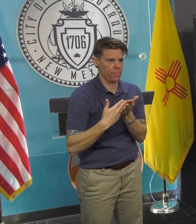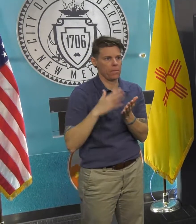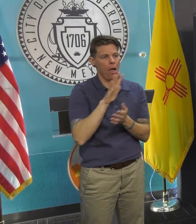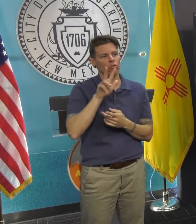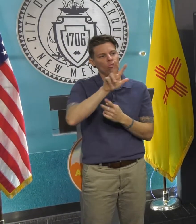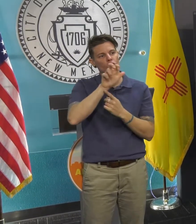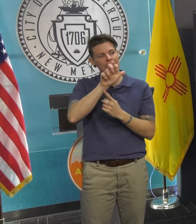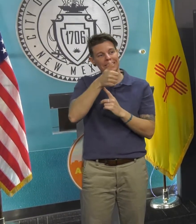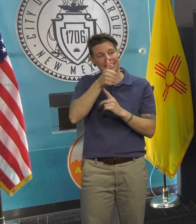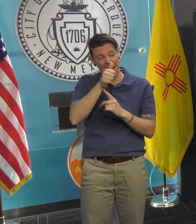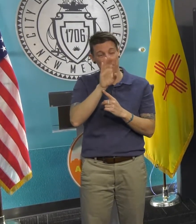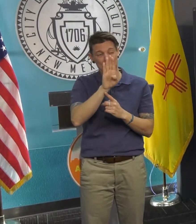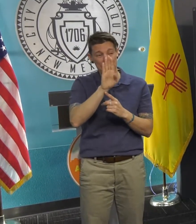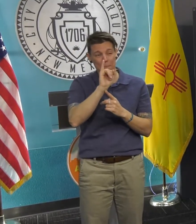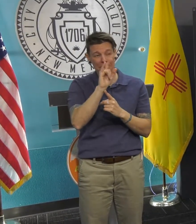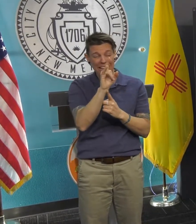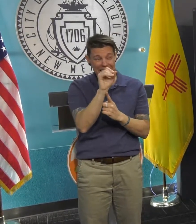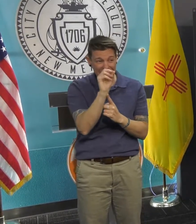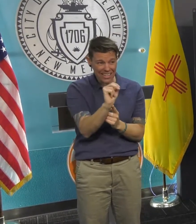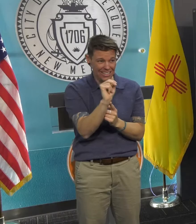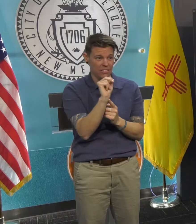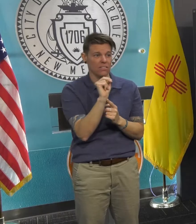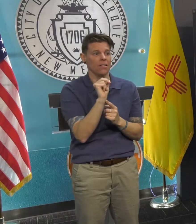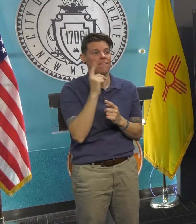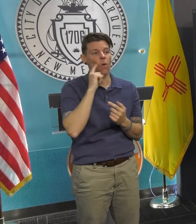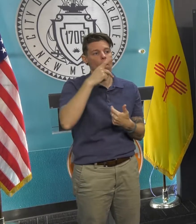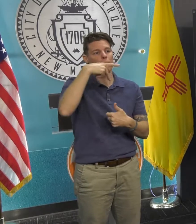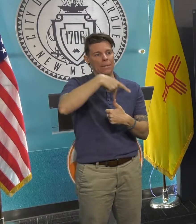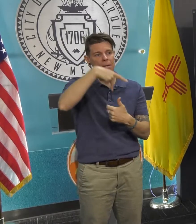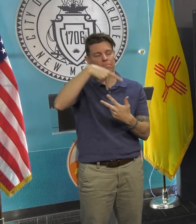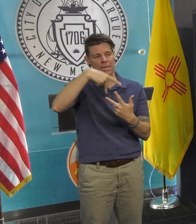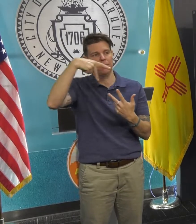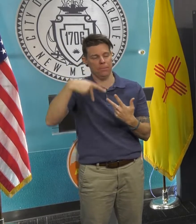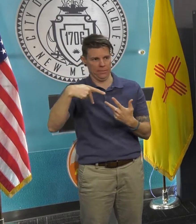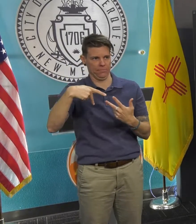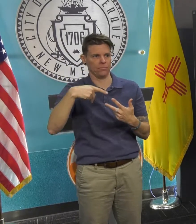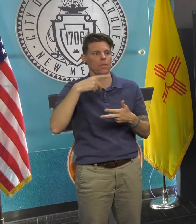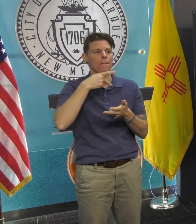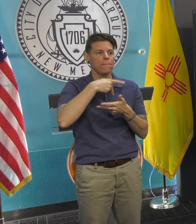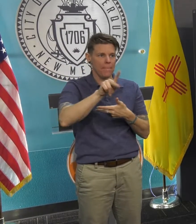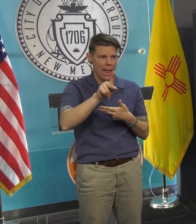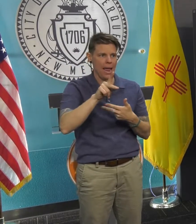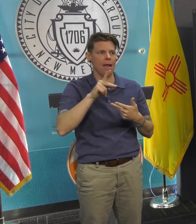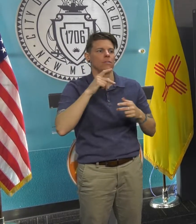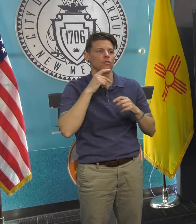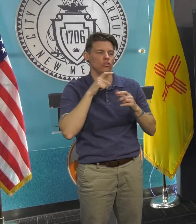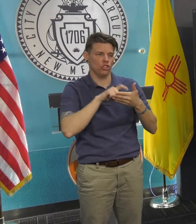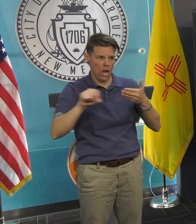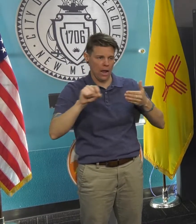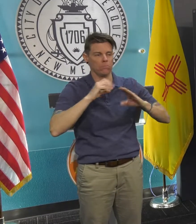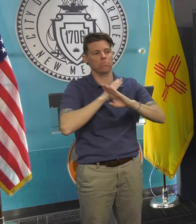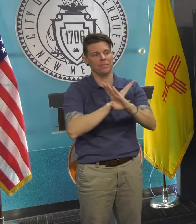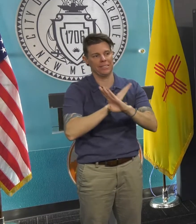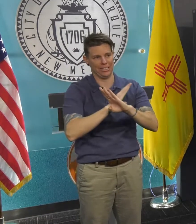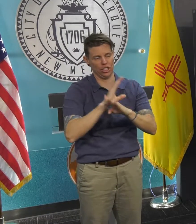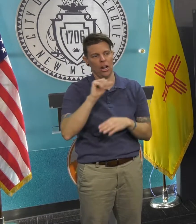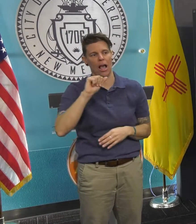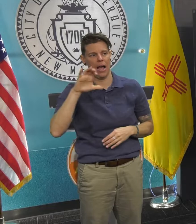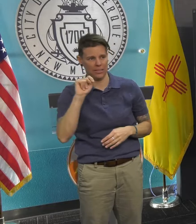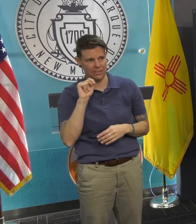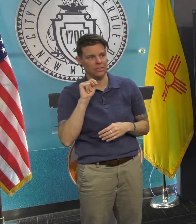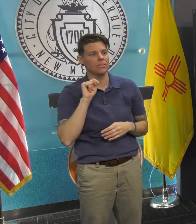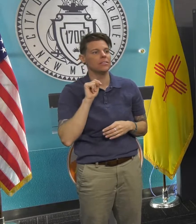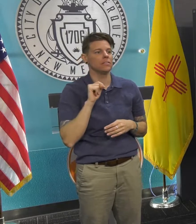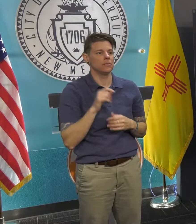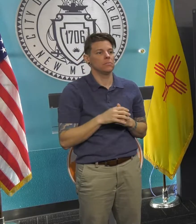additional funding in the Paycheck Protection Program, with $30 billion reserved for community-based lenders, small banks, and credit